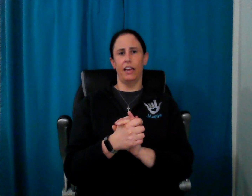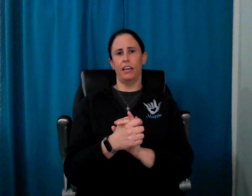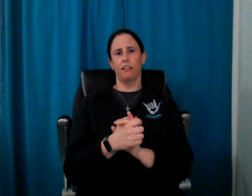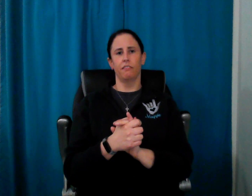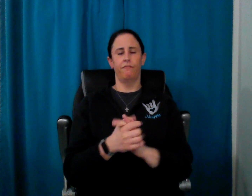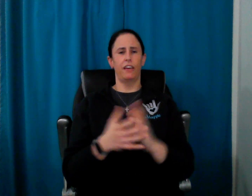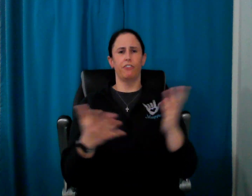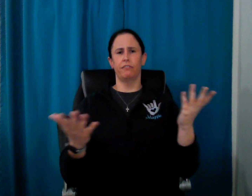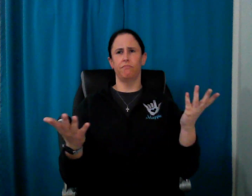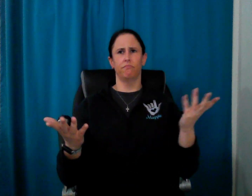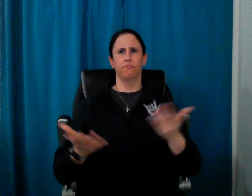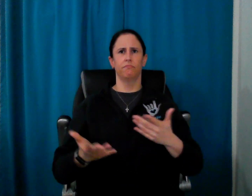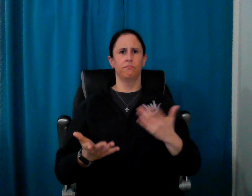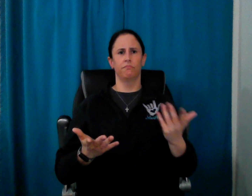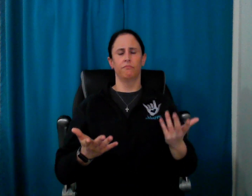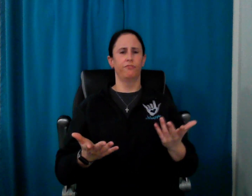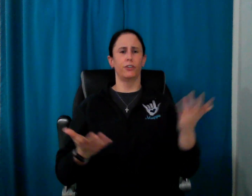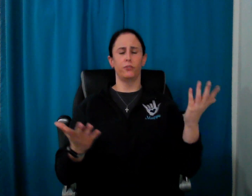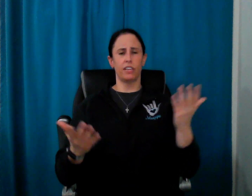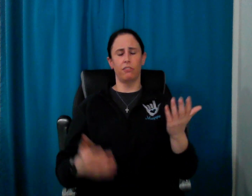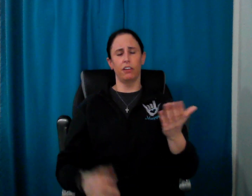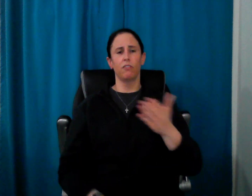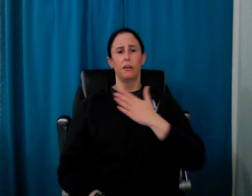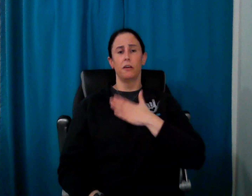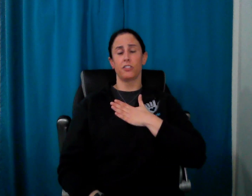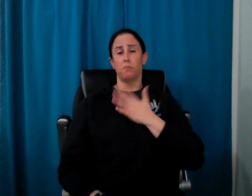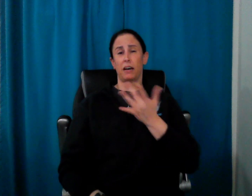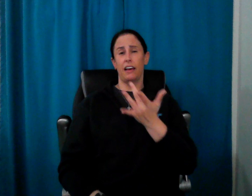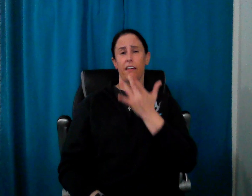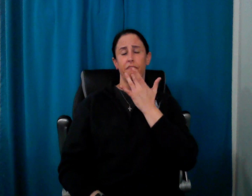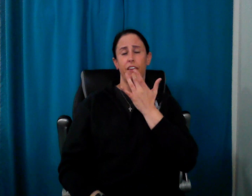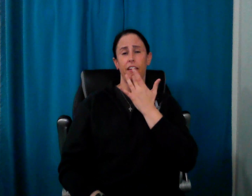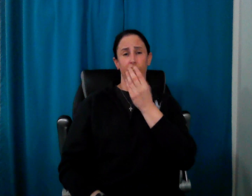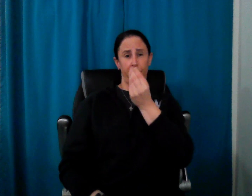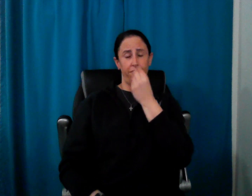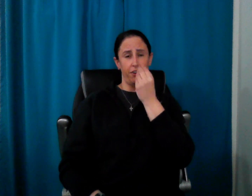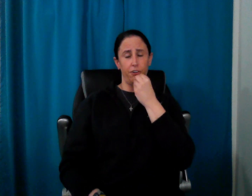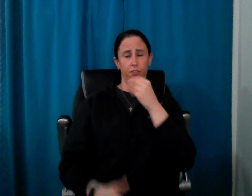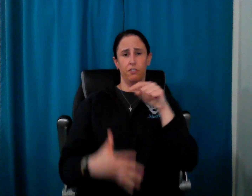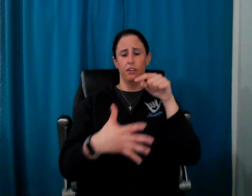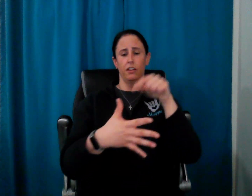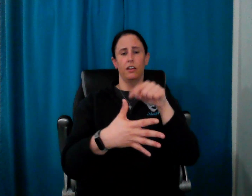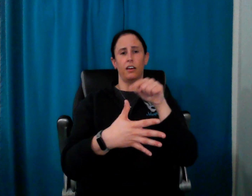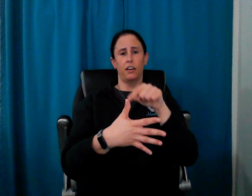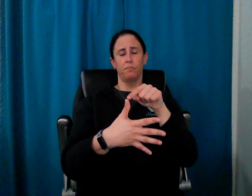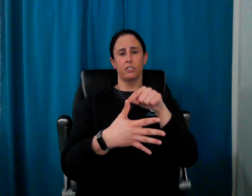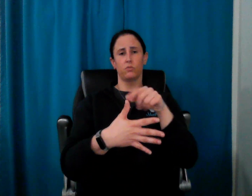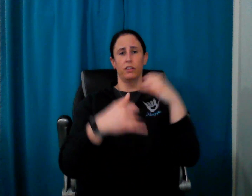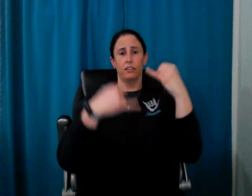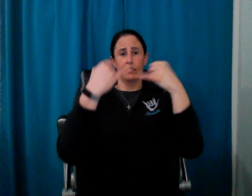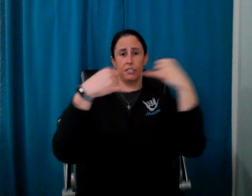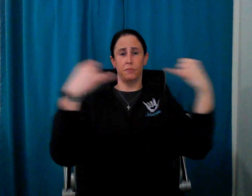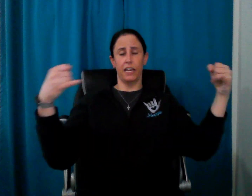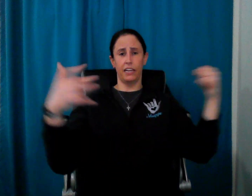my favorite foods, I don't know. So my favorite food, this one, spaghetti,